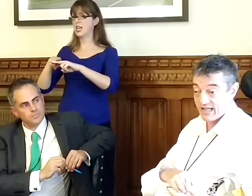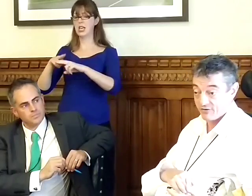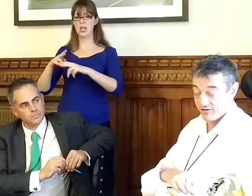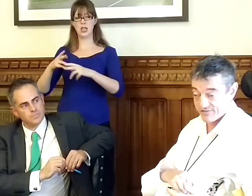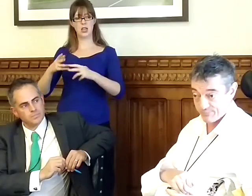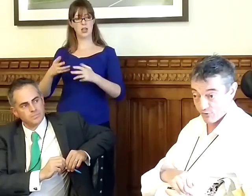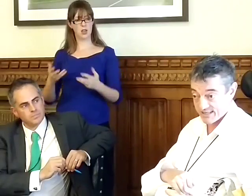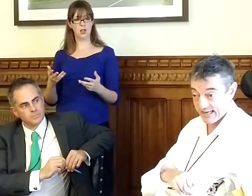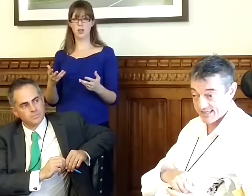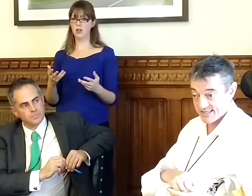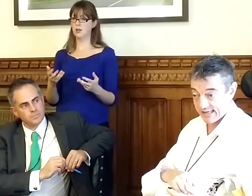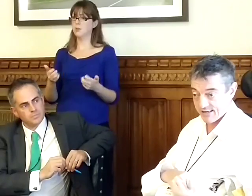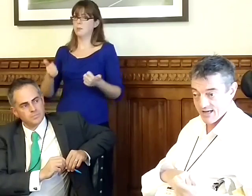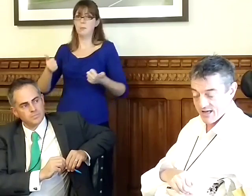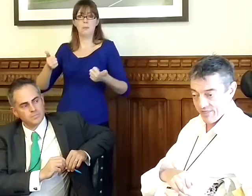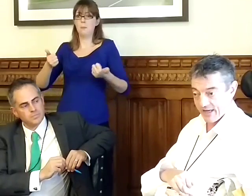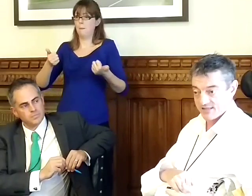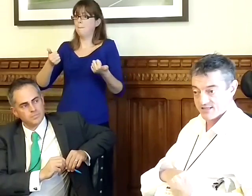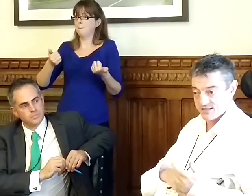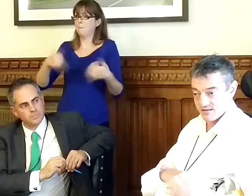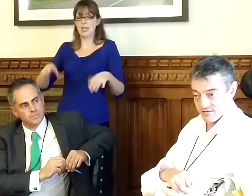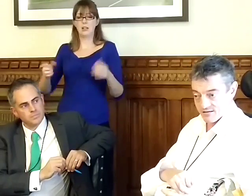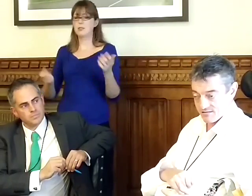good level of spontaneity